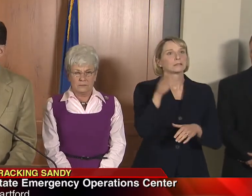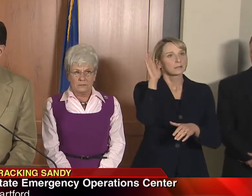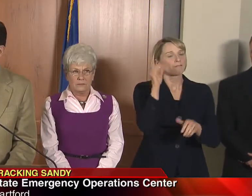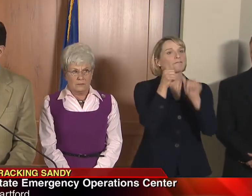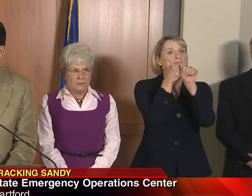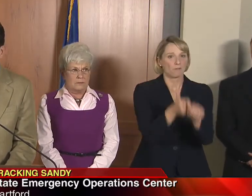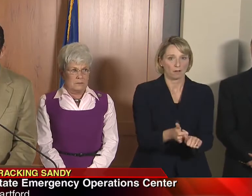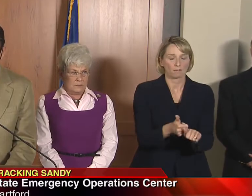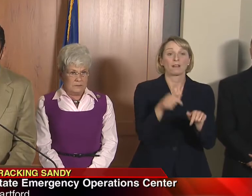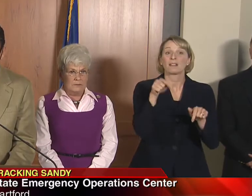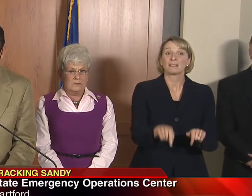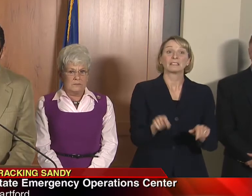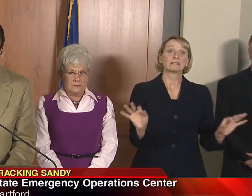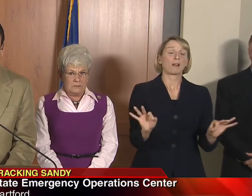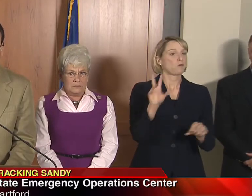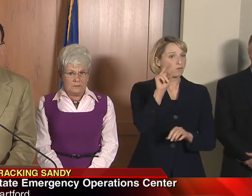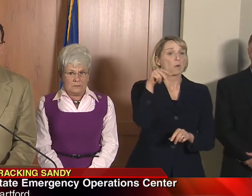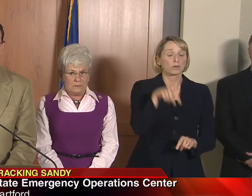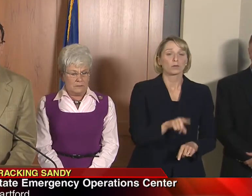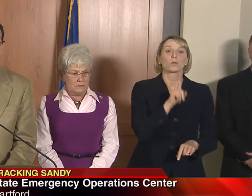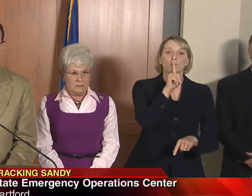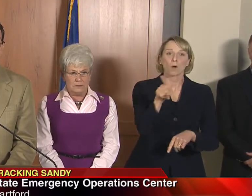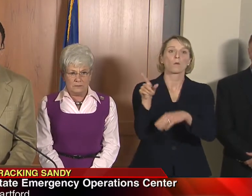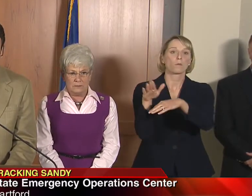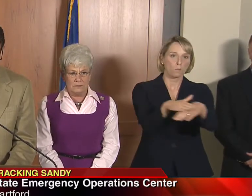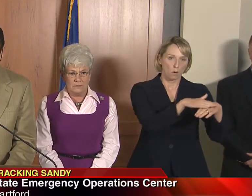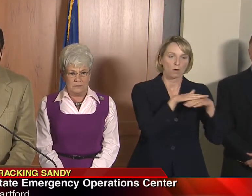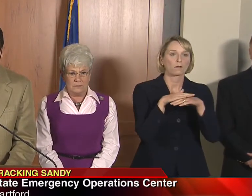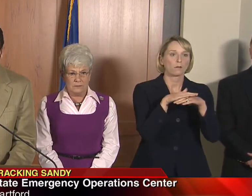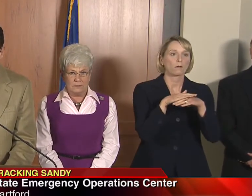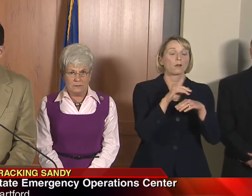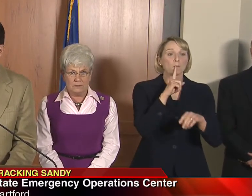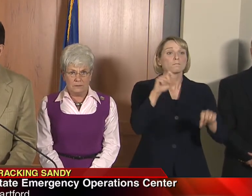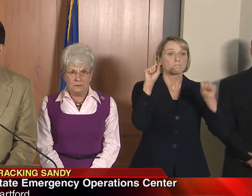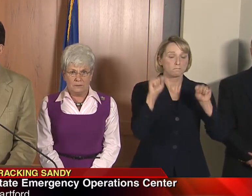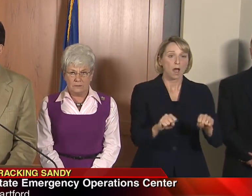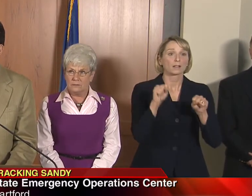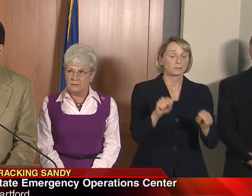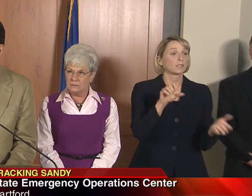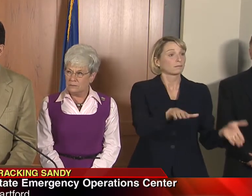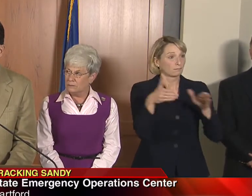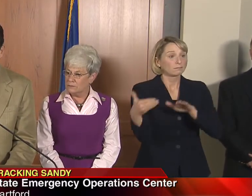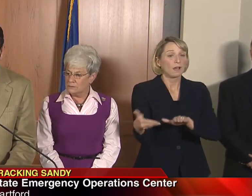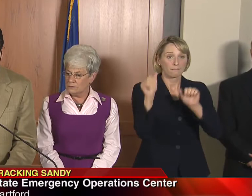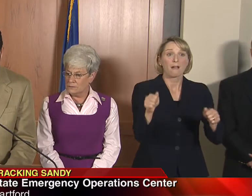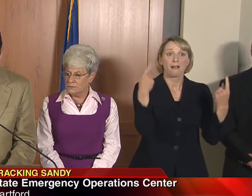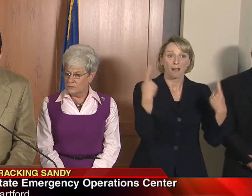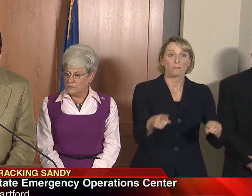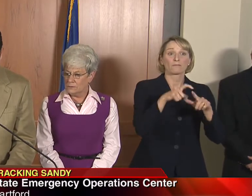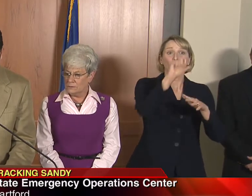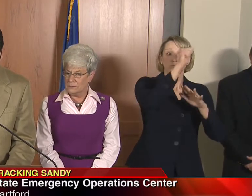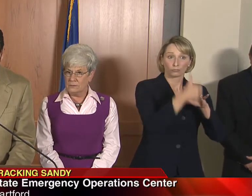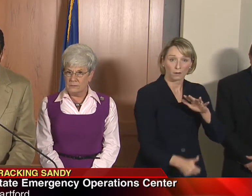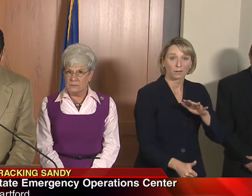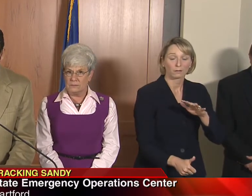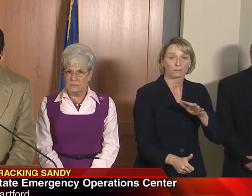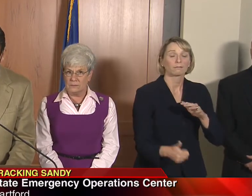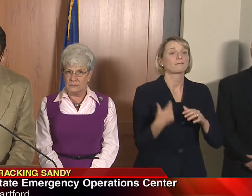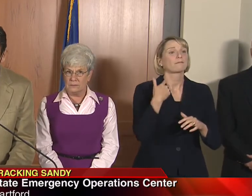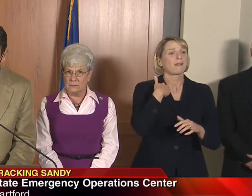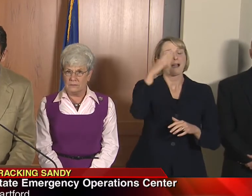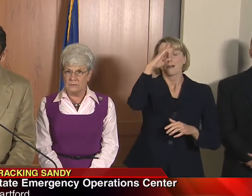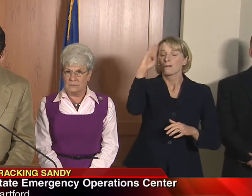This is not a joke. This is a real warning of a possible death as a result of drowning. I know it's